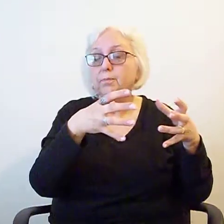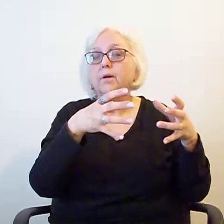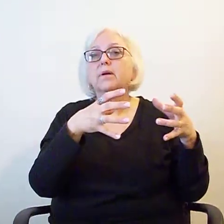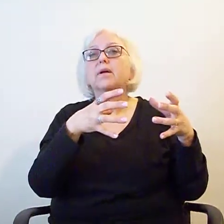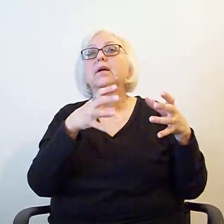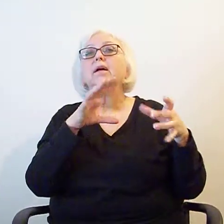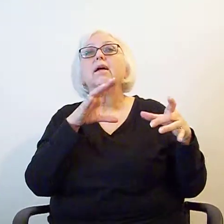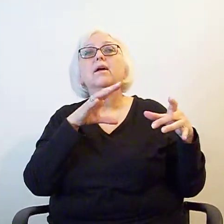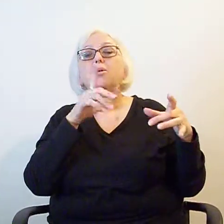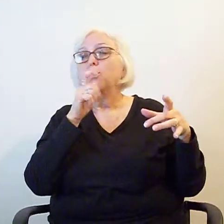coordinator,